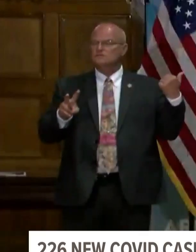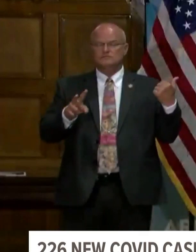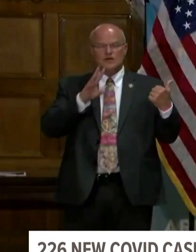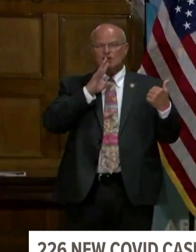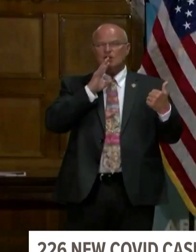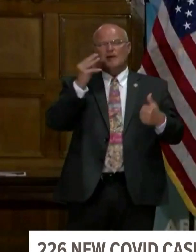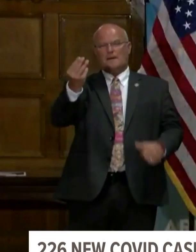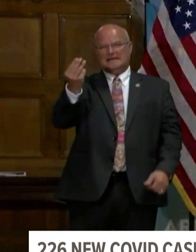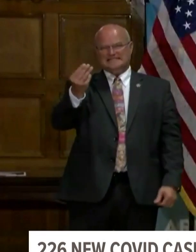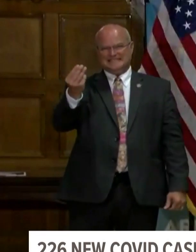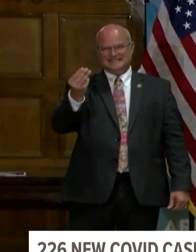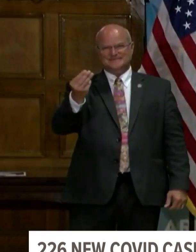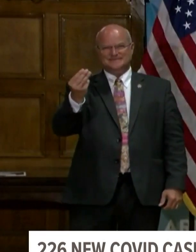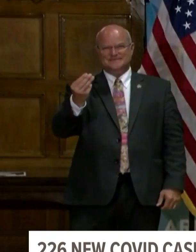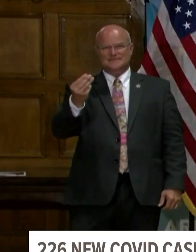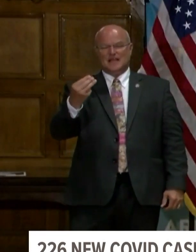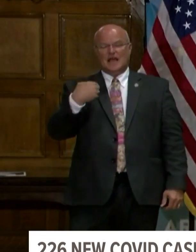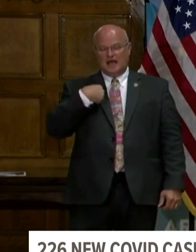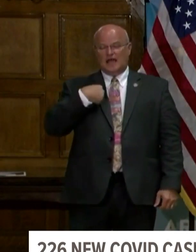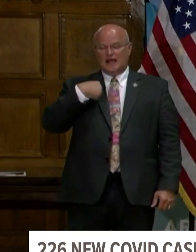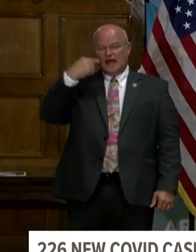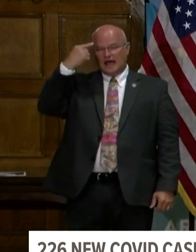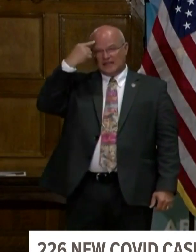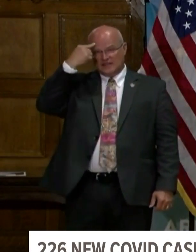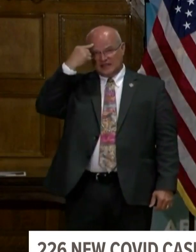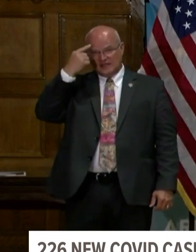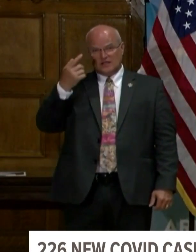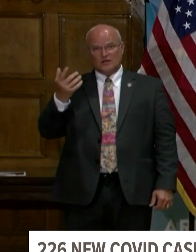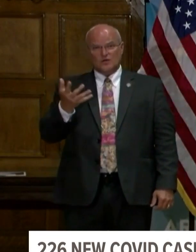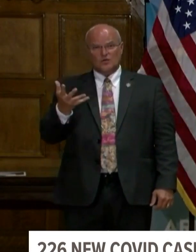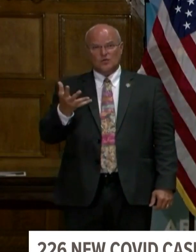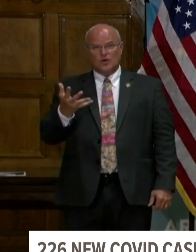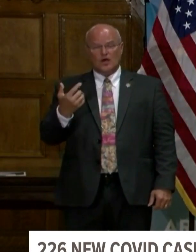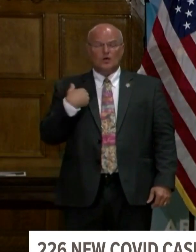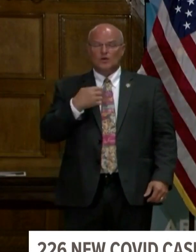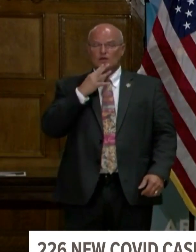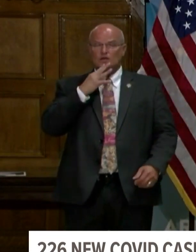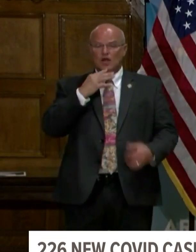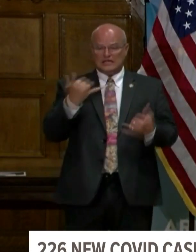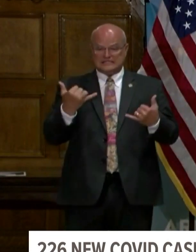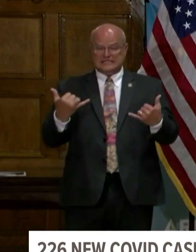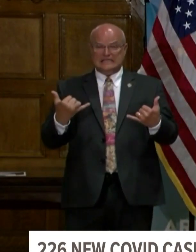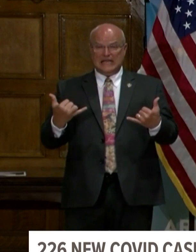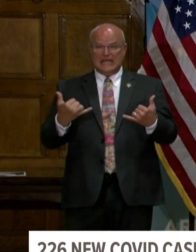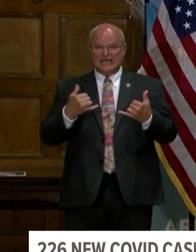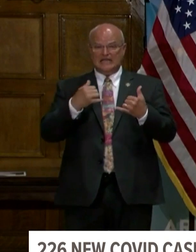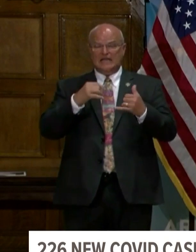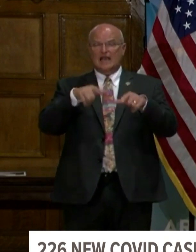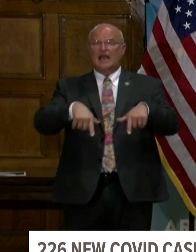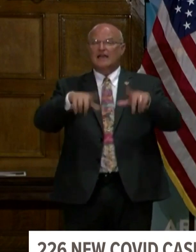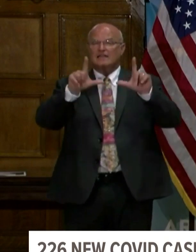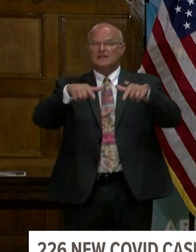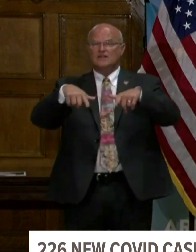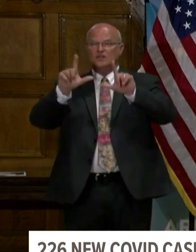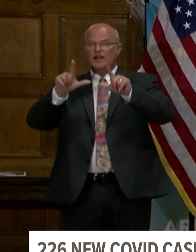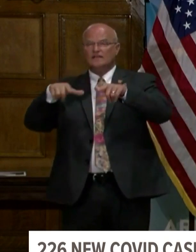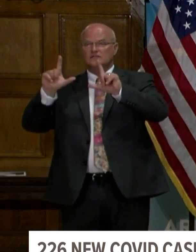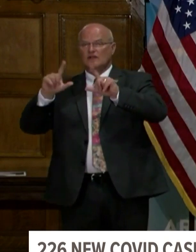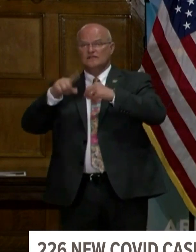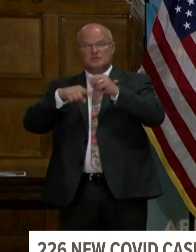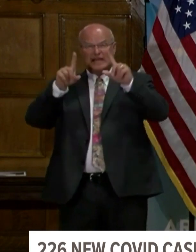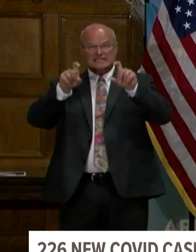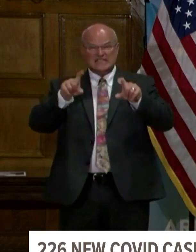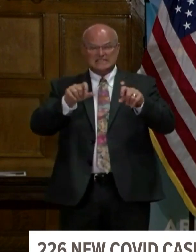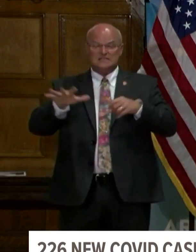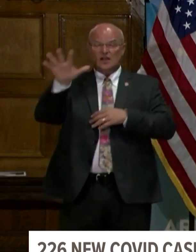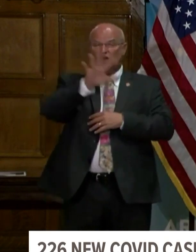address that Monday. I think what we articulated today and the graph that we had on testing being